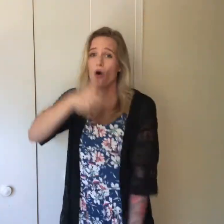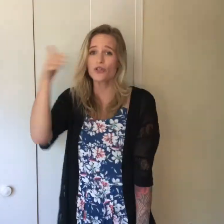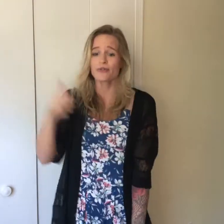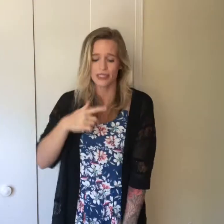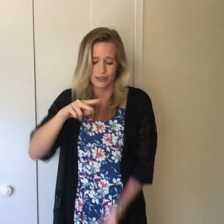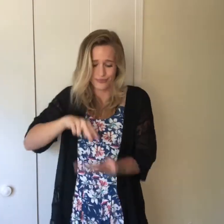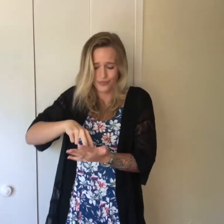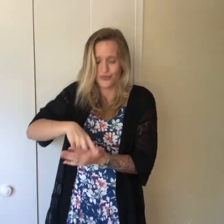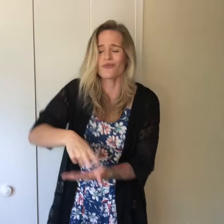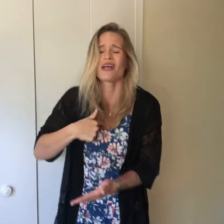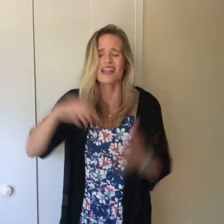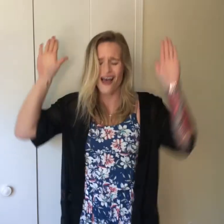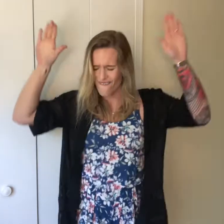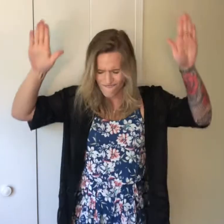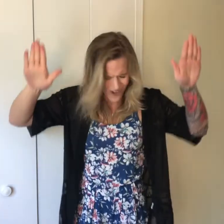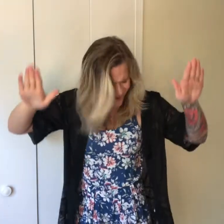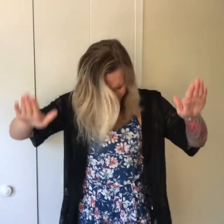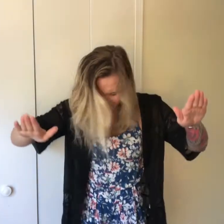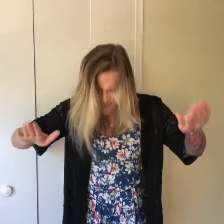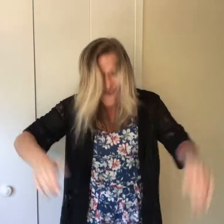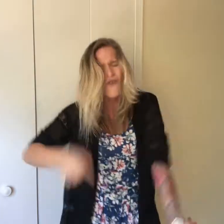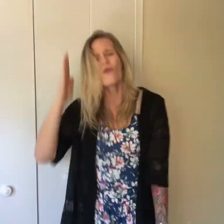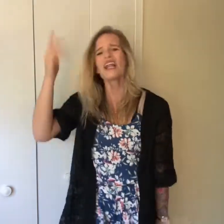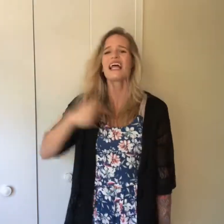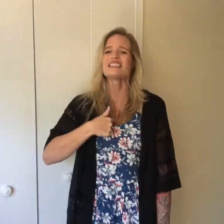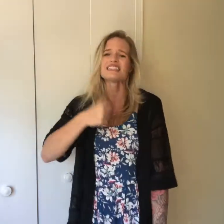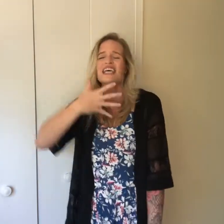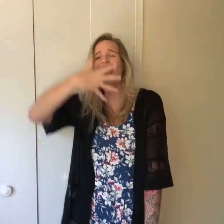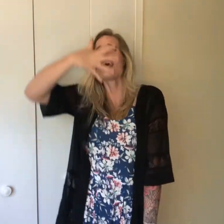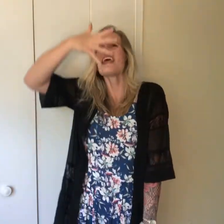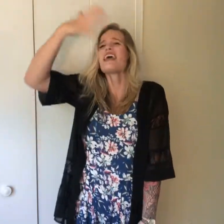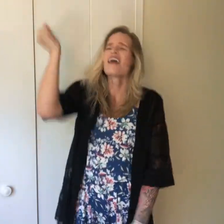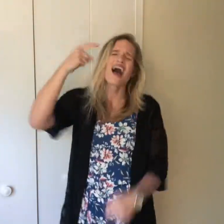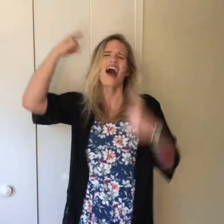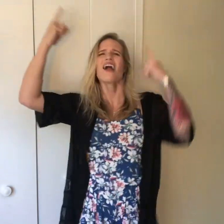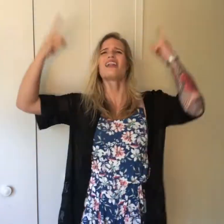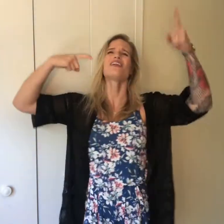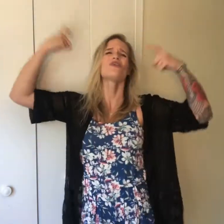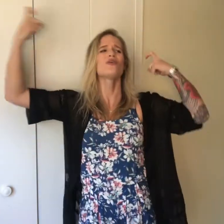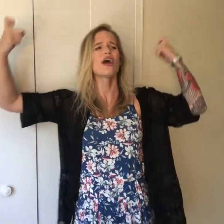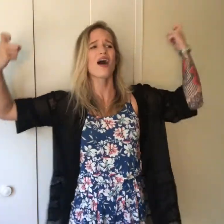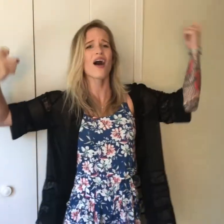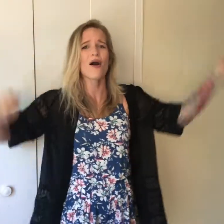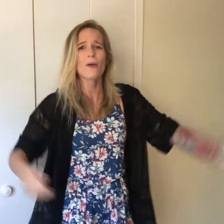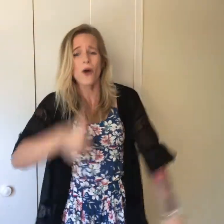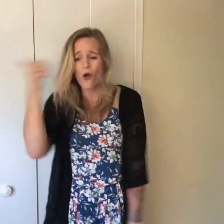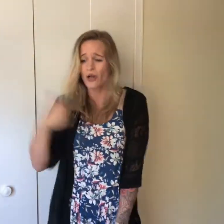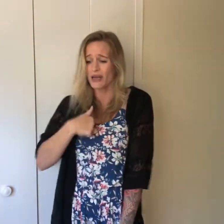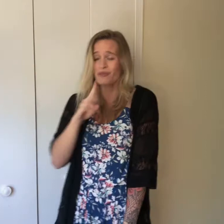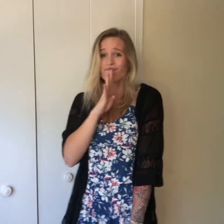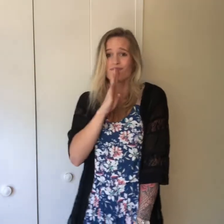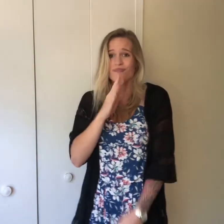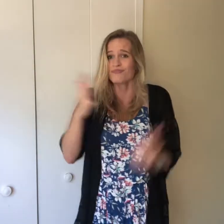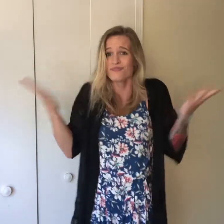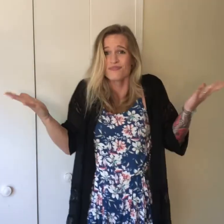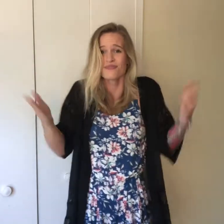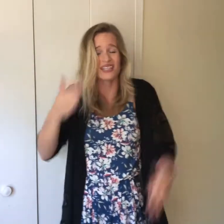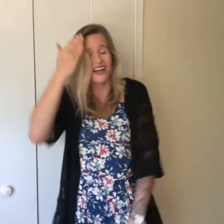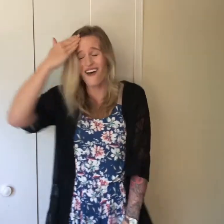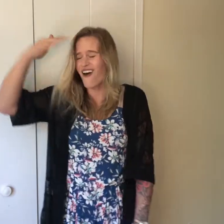my knees will I fall? Will I sing hallelujah? Will I be able to speak at